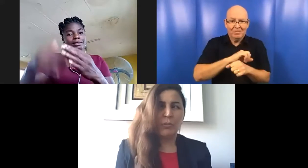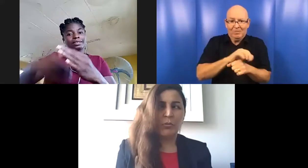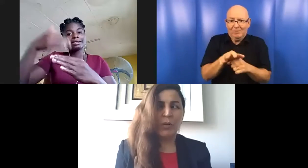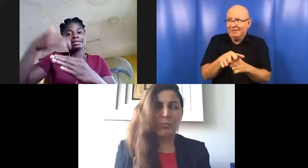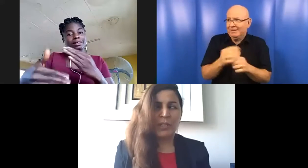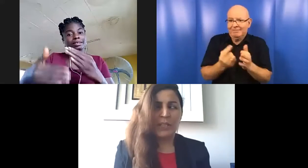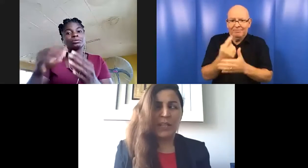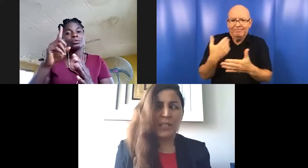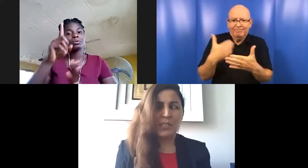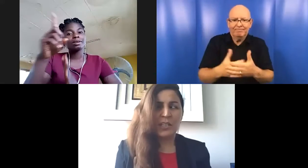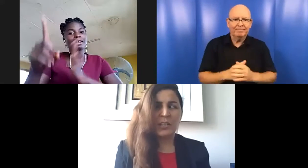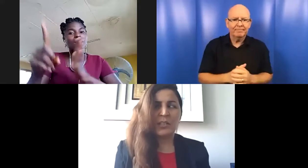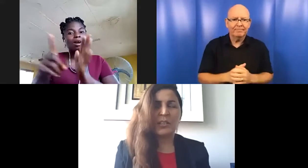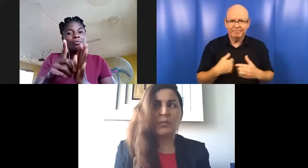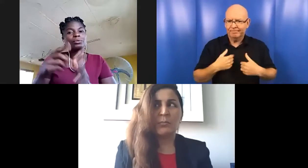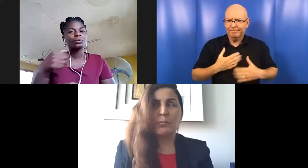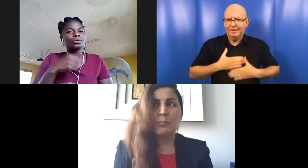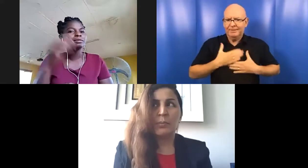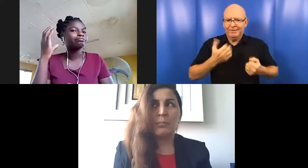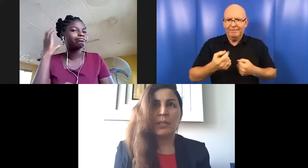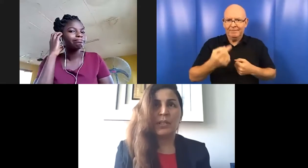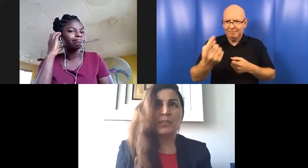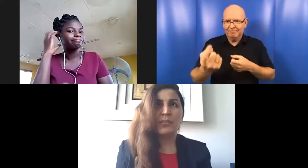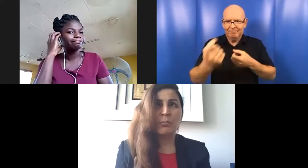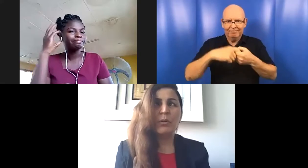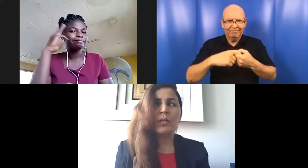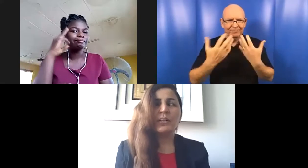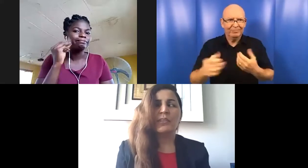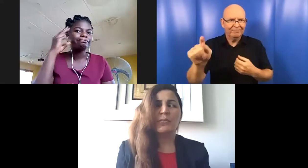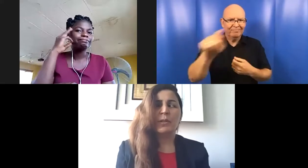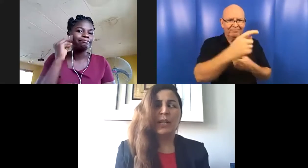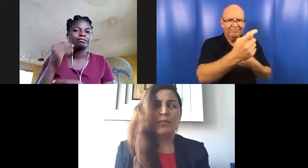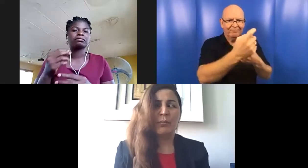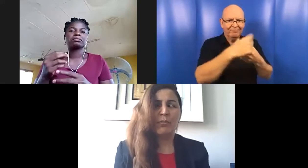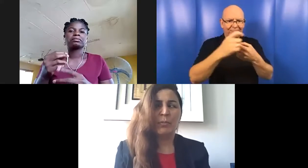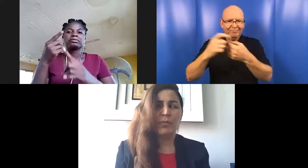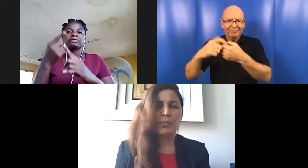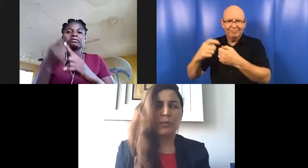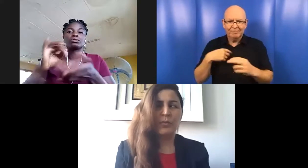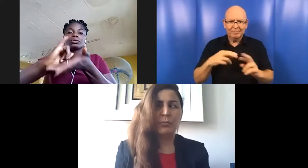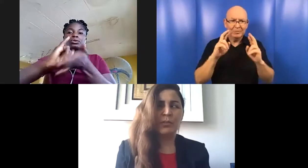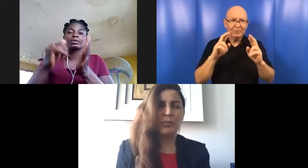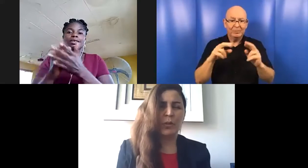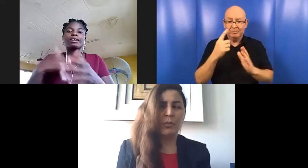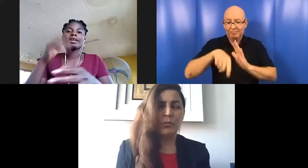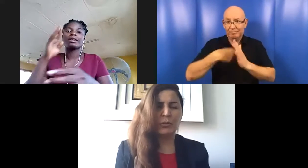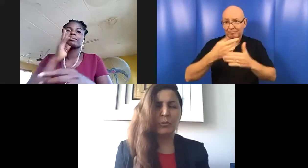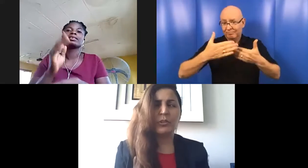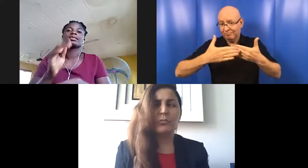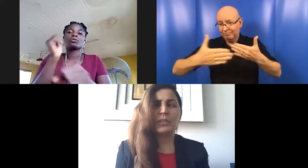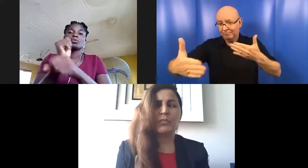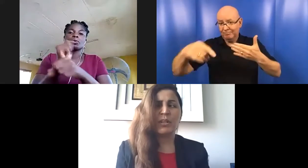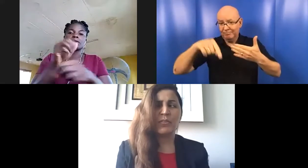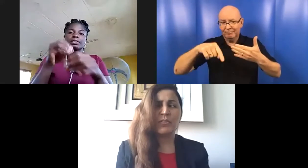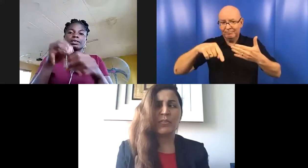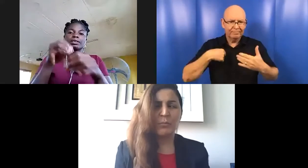some of those who have been engaged in preparing this report, as well as some of persons with disabilities from all over the world